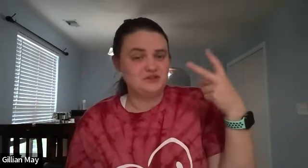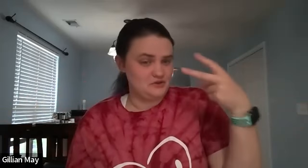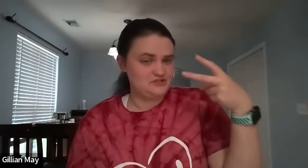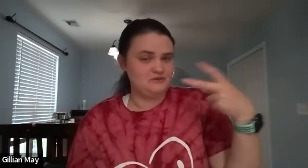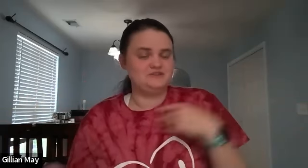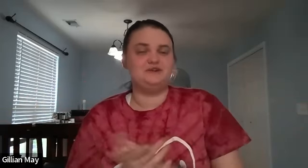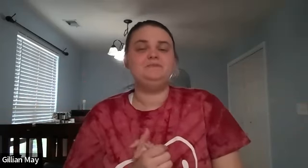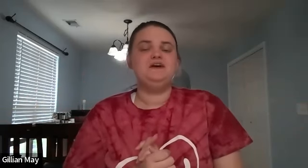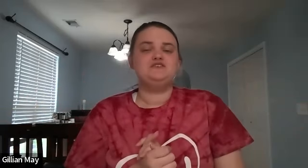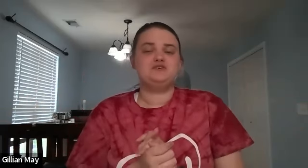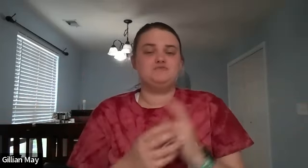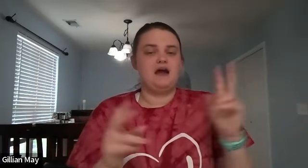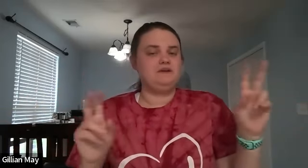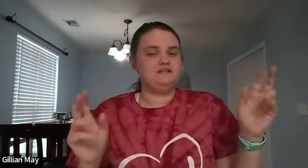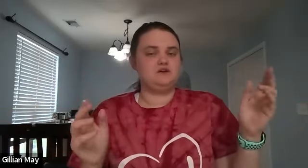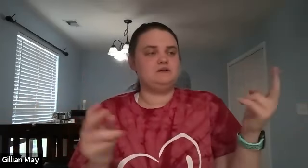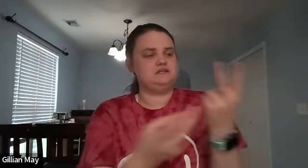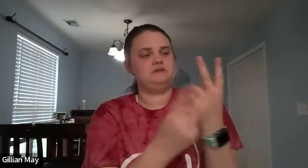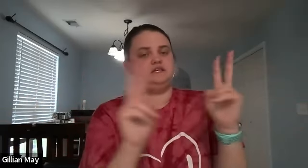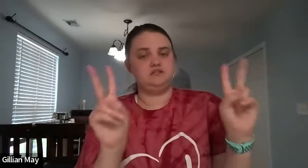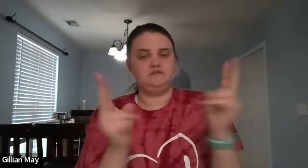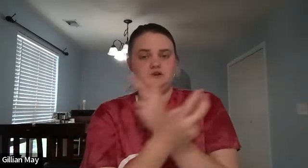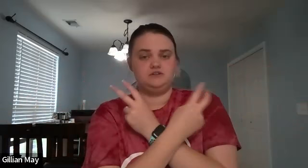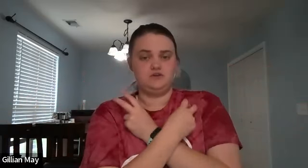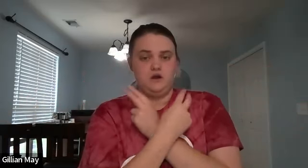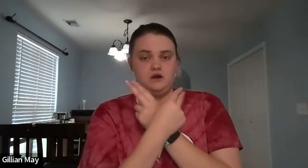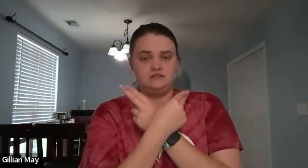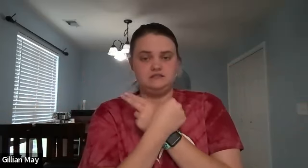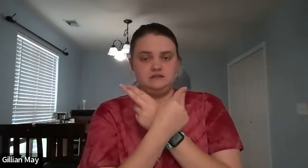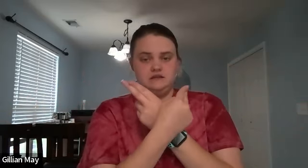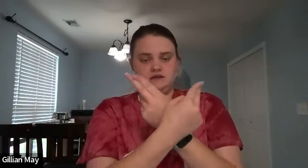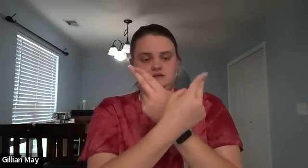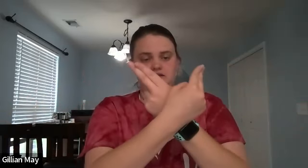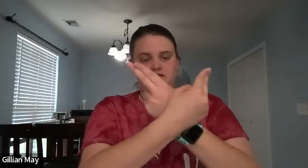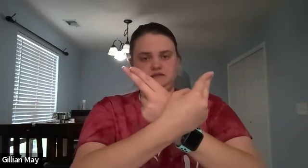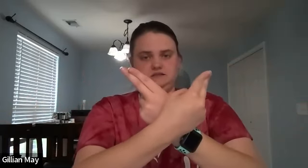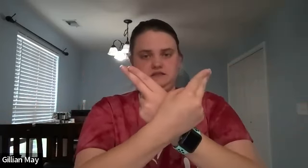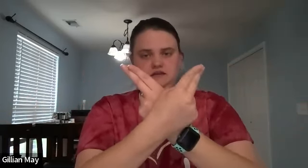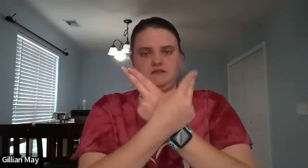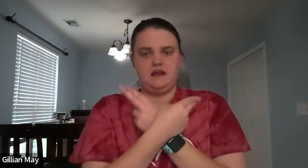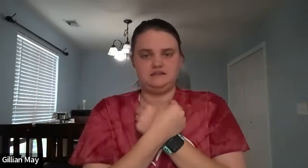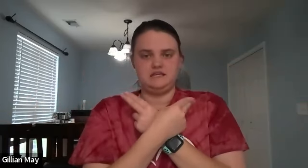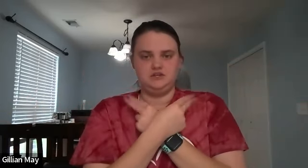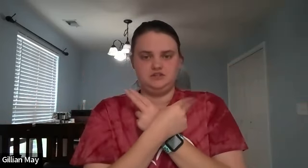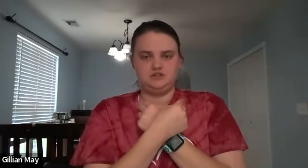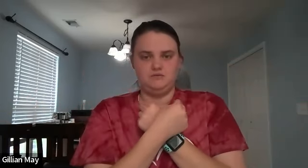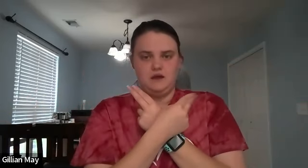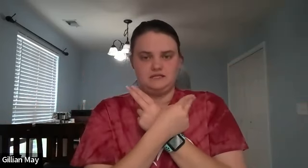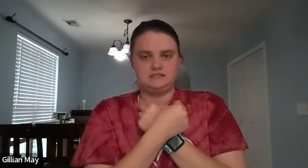those two I'll show. So rabbit is going to be 2 fingers across like this, like, yeah, that X, and you just go rabbit.